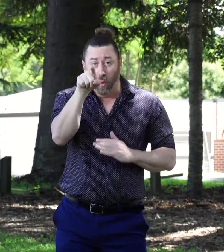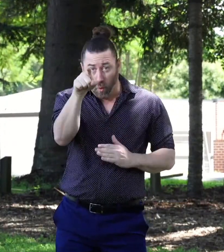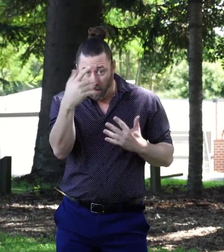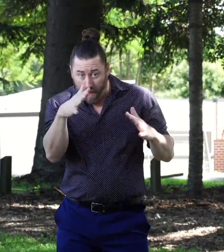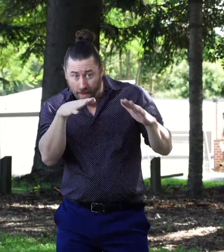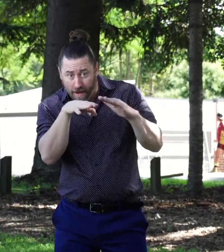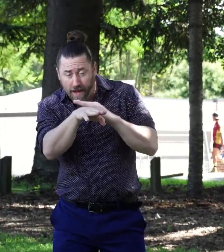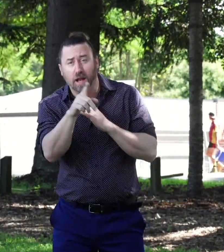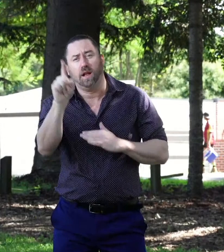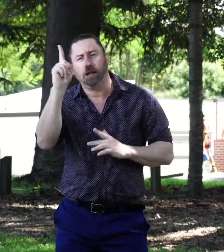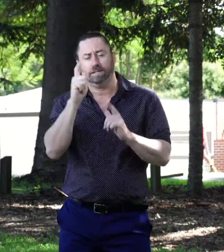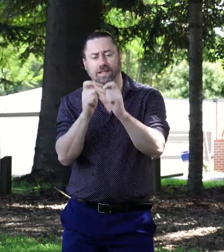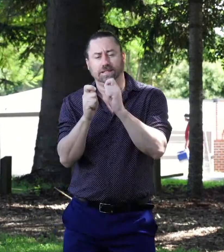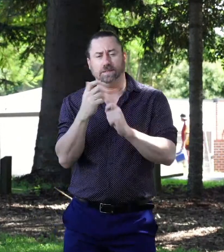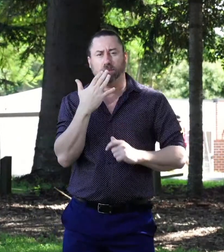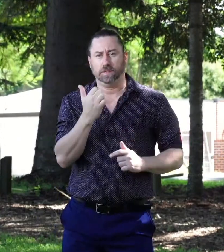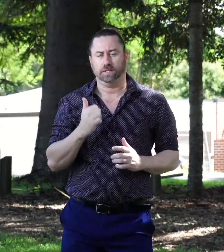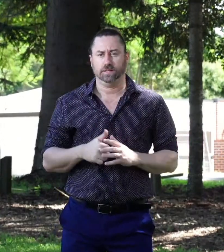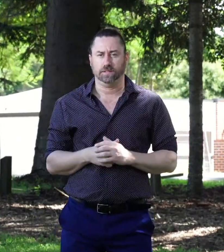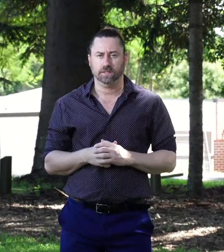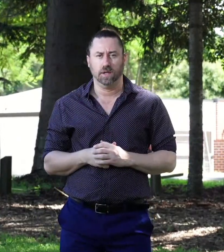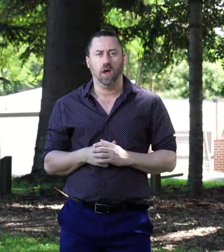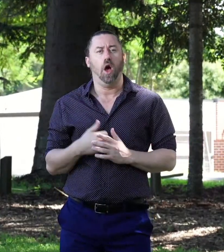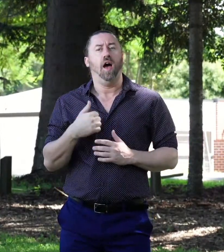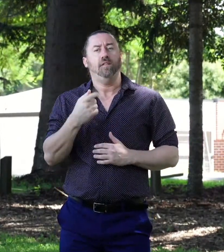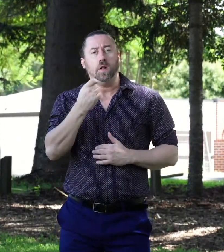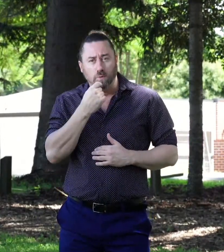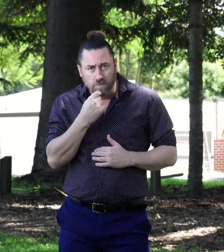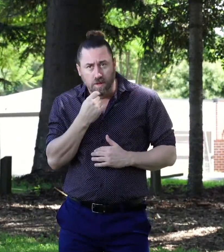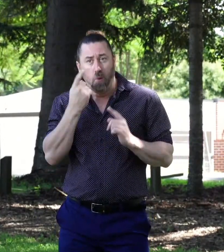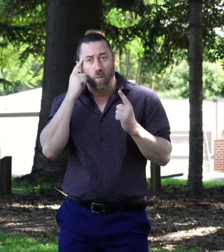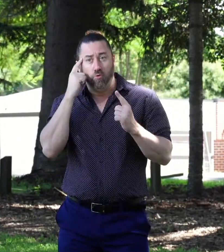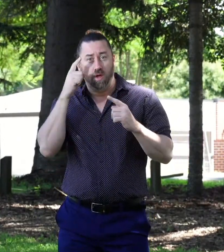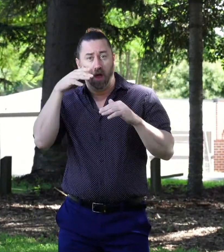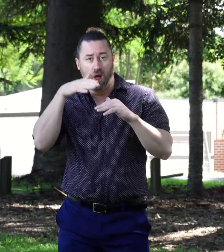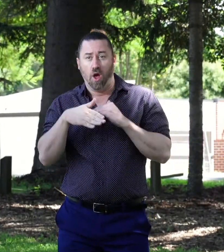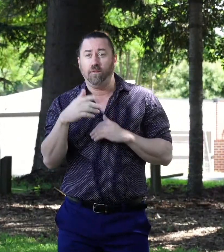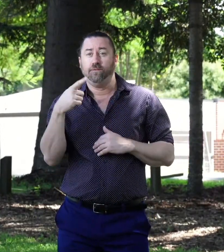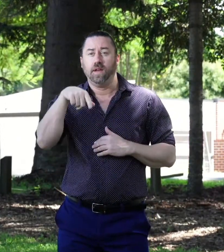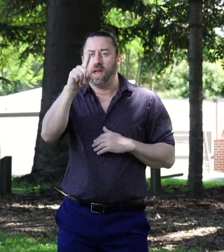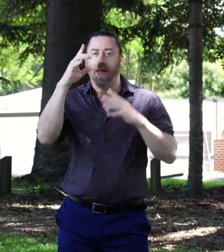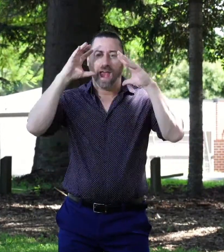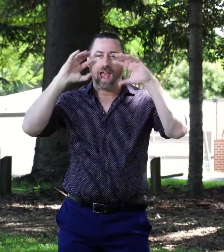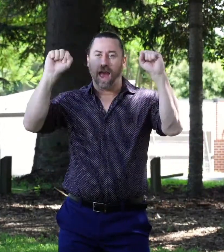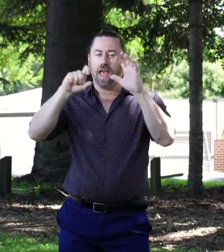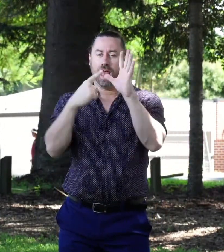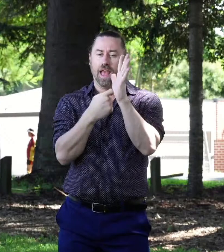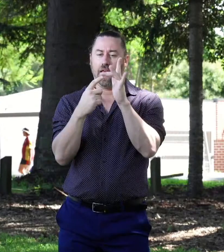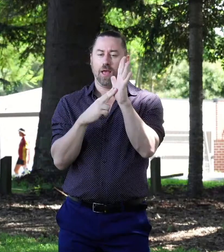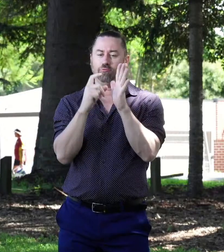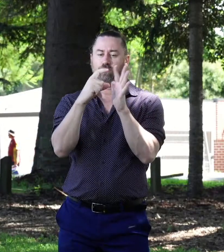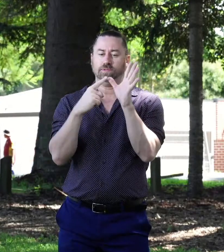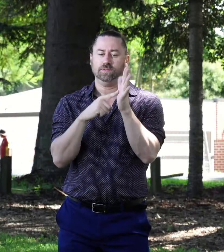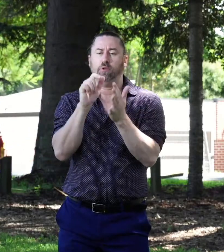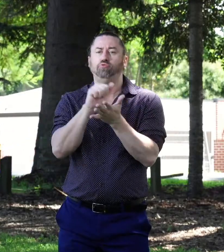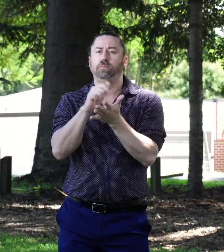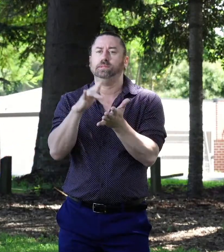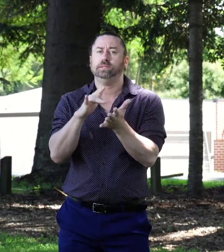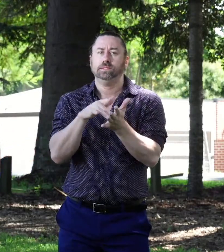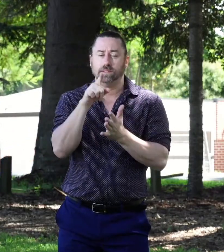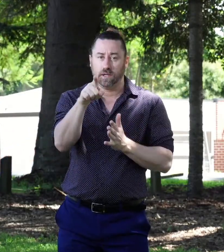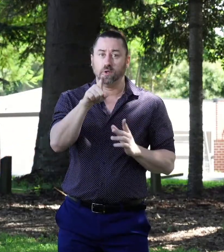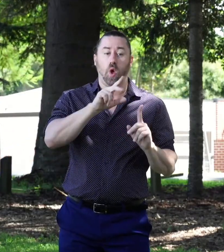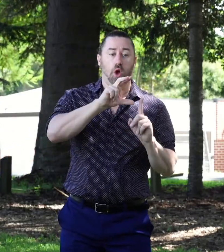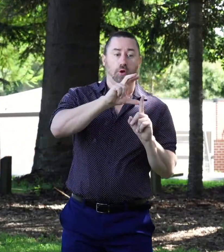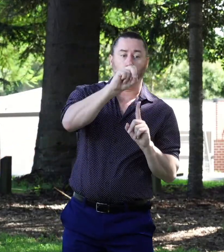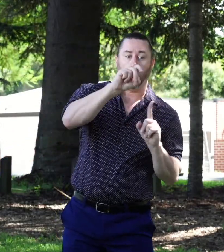well. Now, we are a little bit concerned about people who attended the Carindale Shopping Centre. So that was between